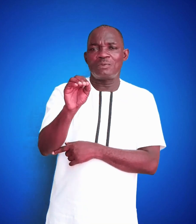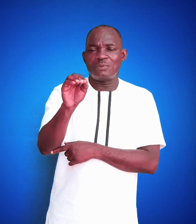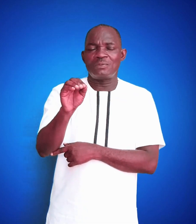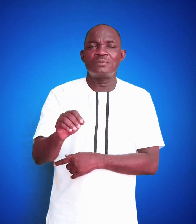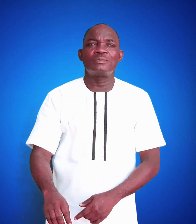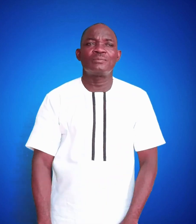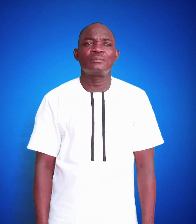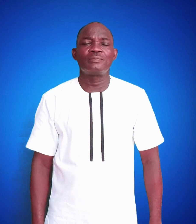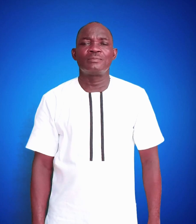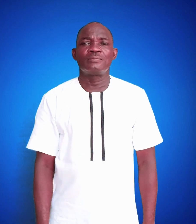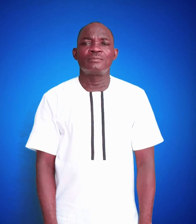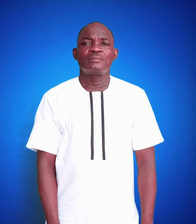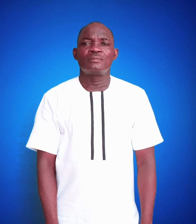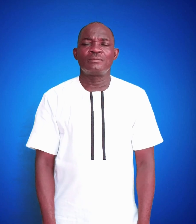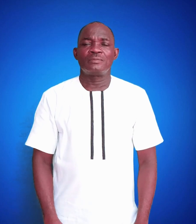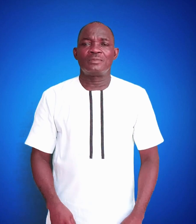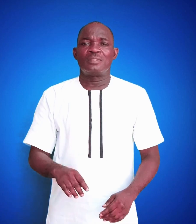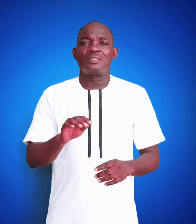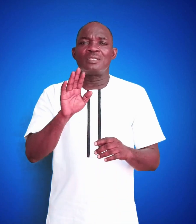CDOs.